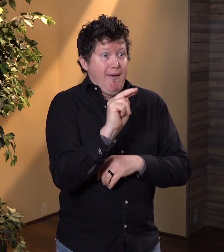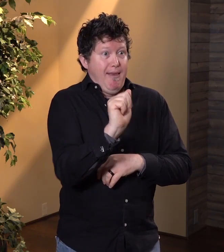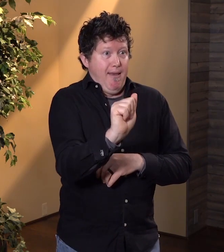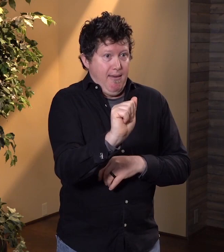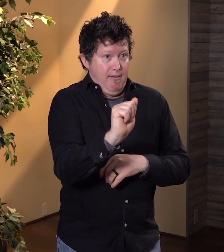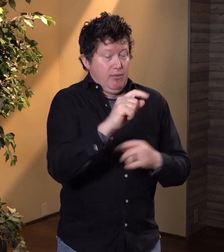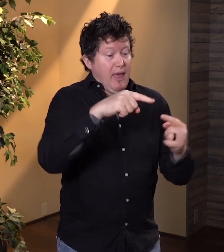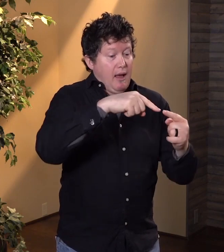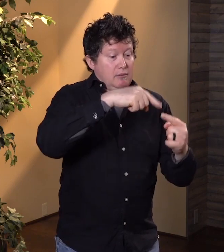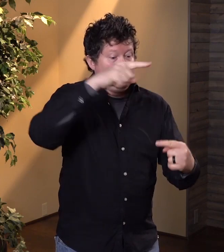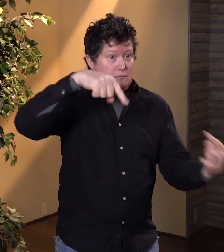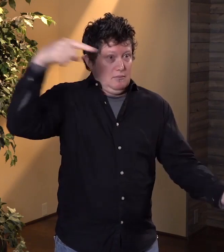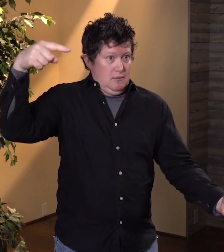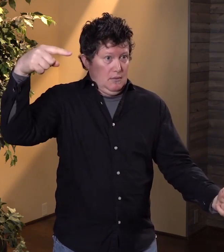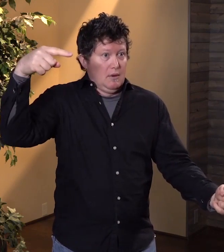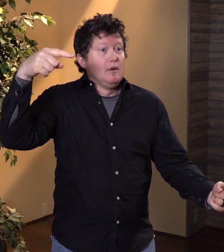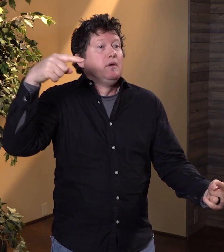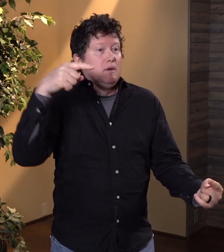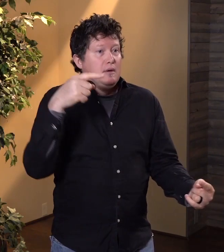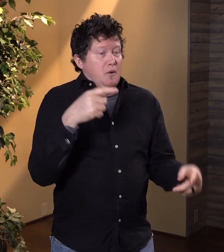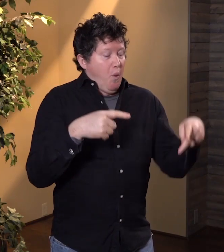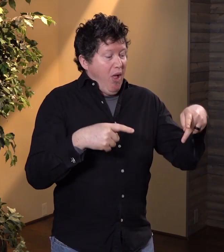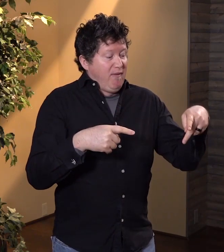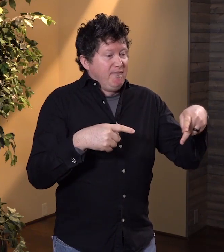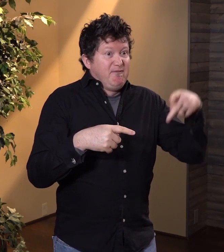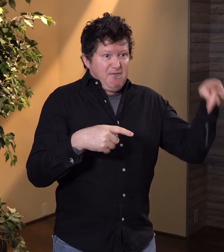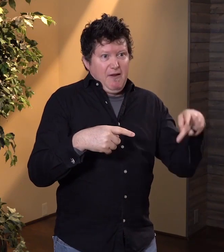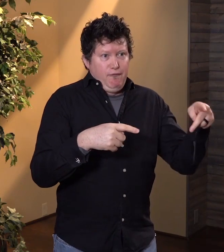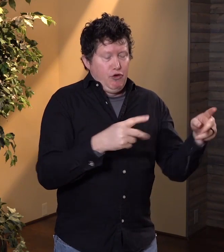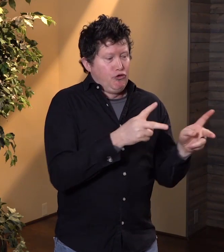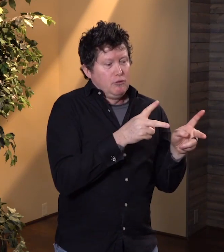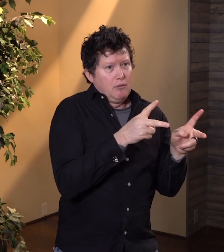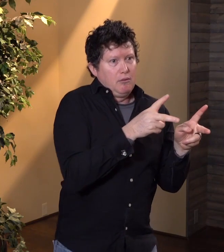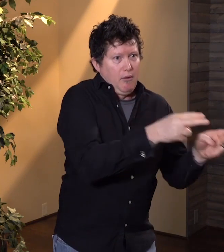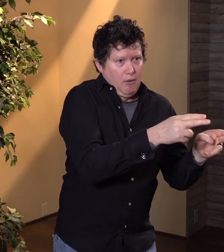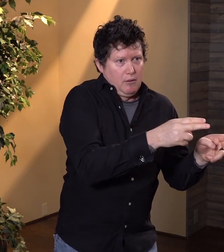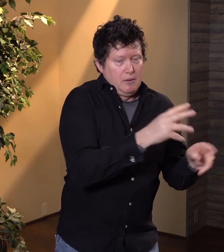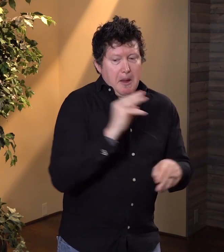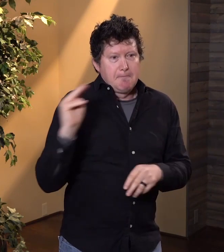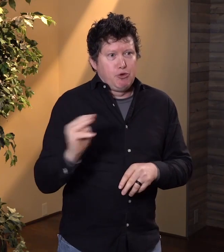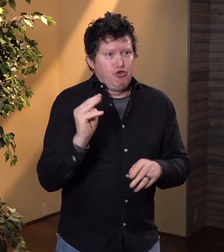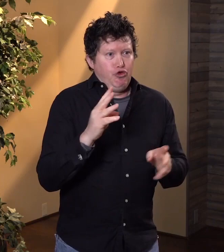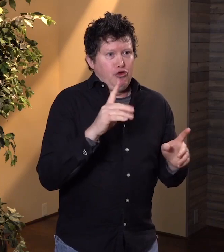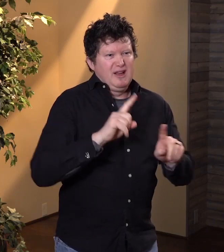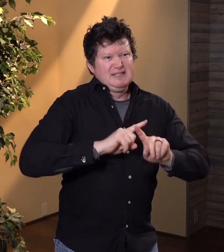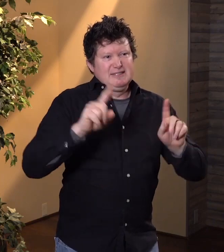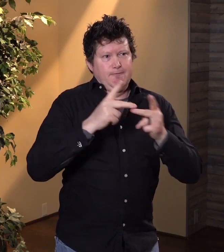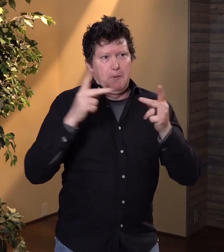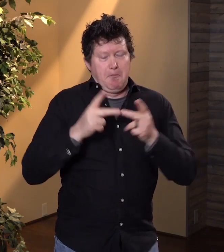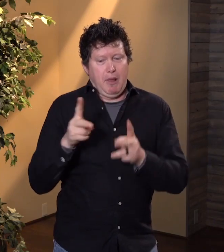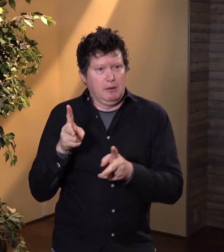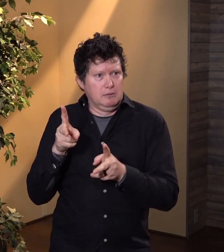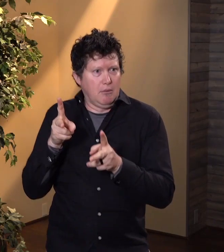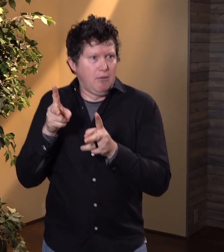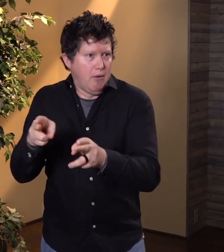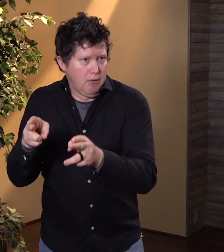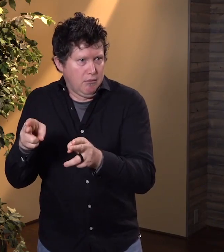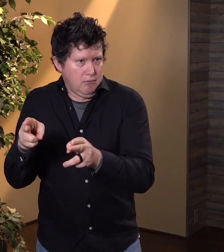mRNA, Pfizer has sliced it in a different area than Moderna, so that